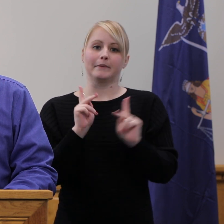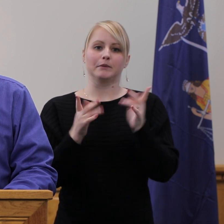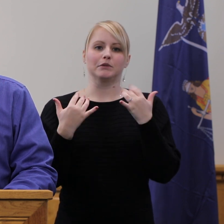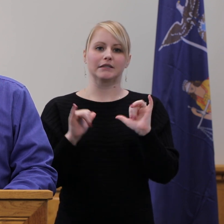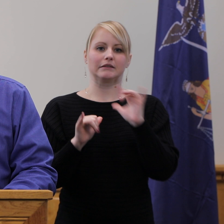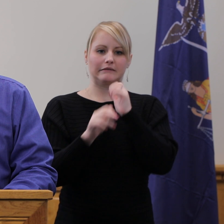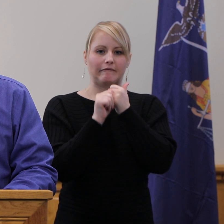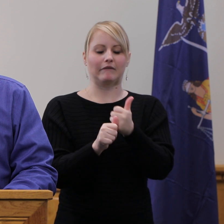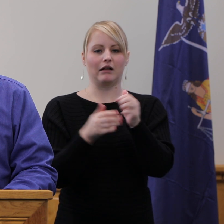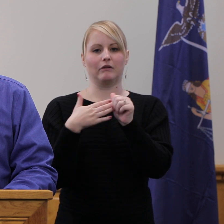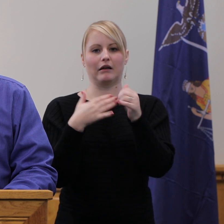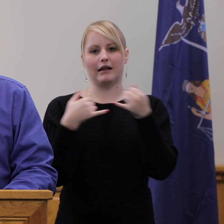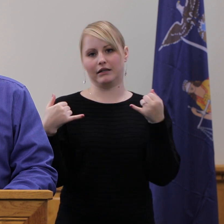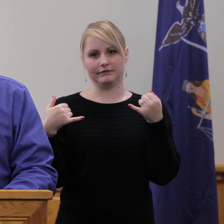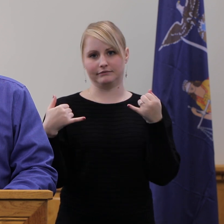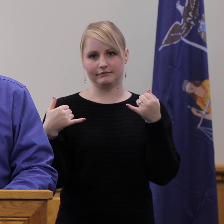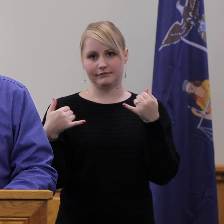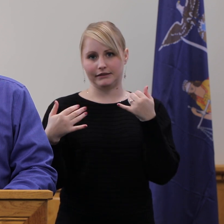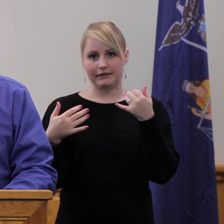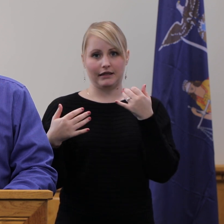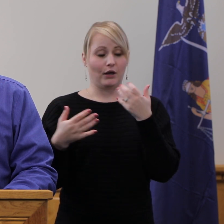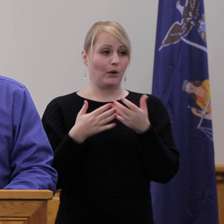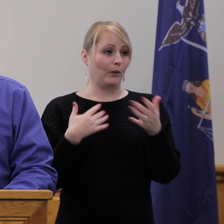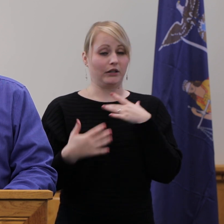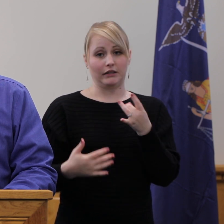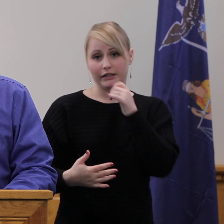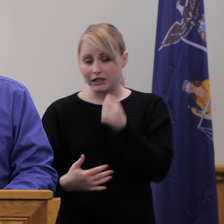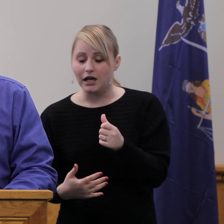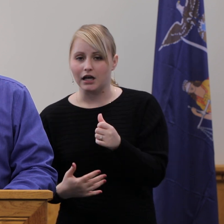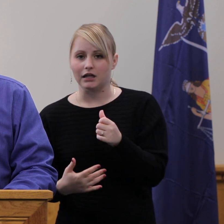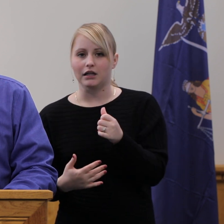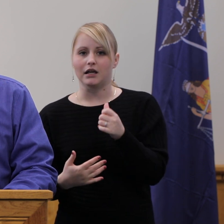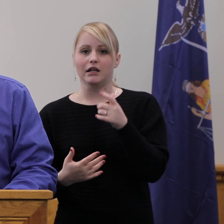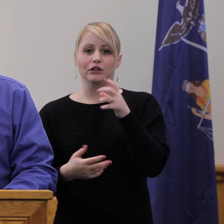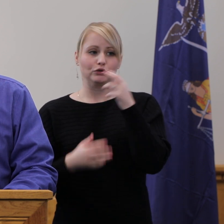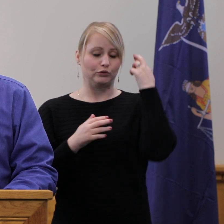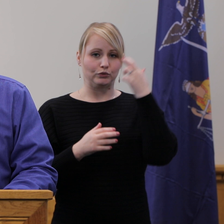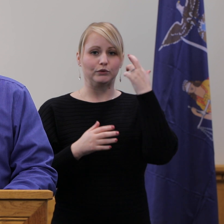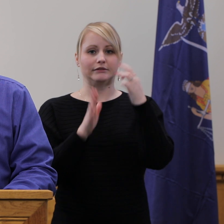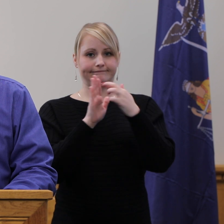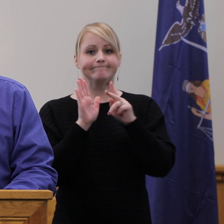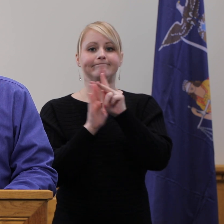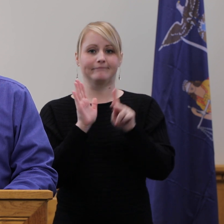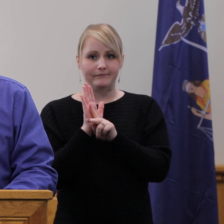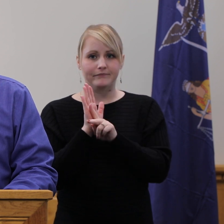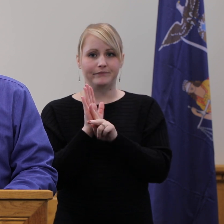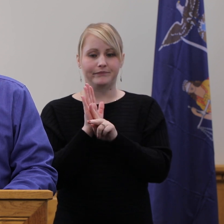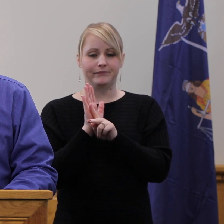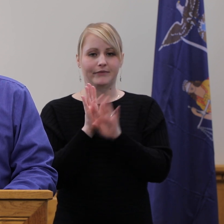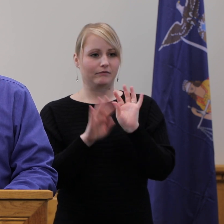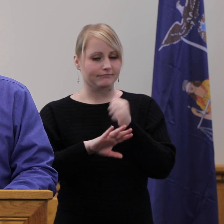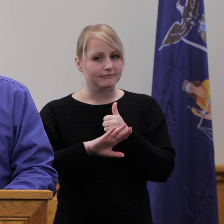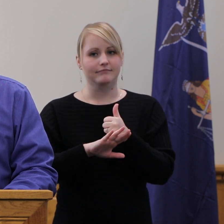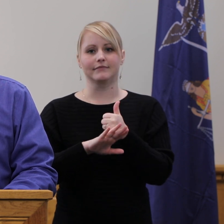preventative guidelines. Whether we like it or not, these restrictions are in place for a reason, to protect the health and safety of our residents